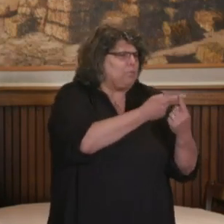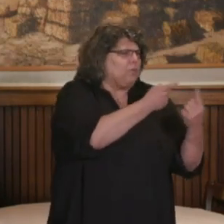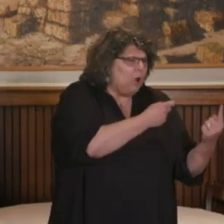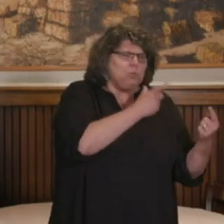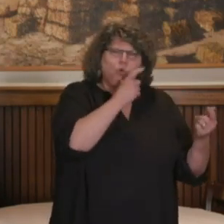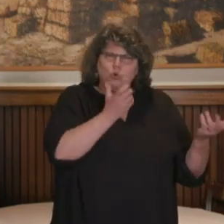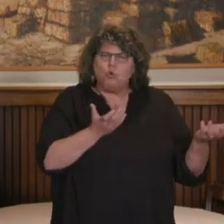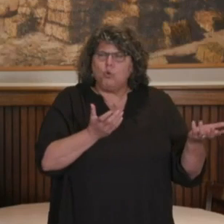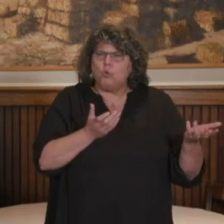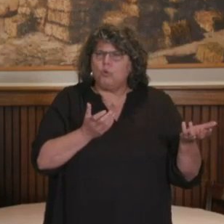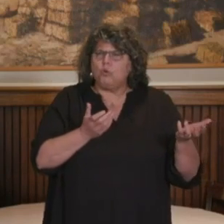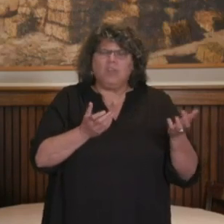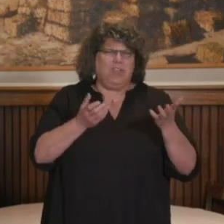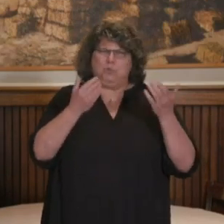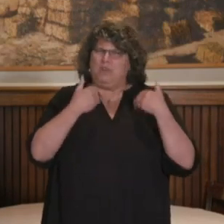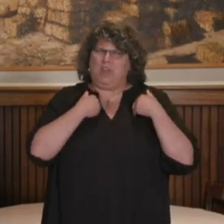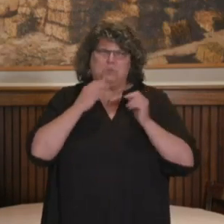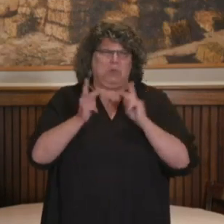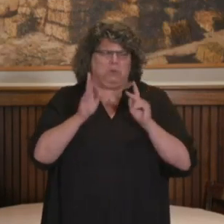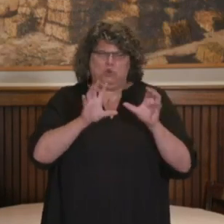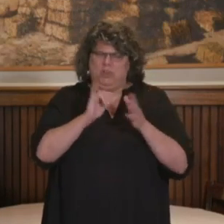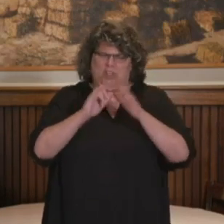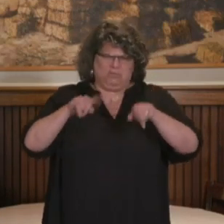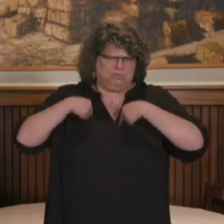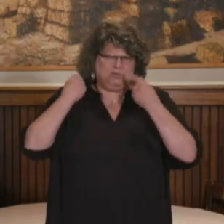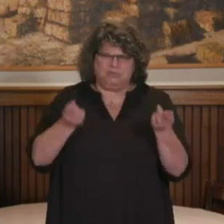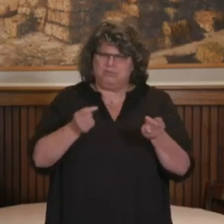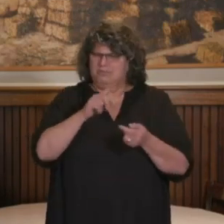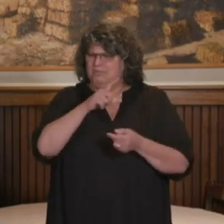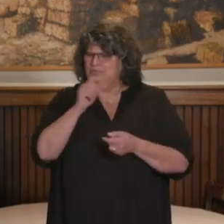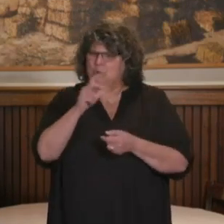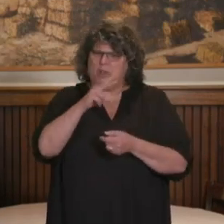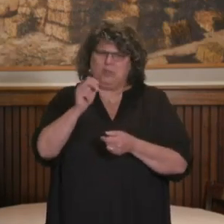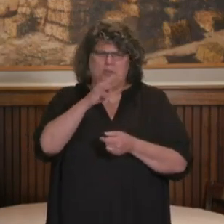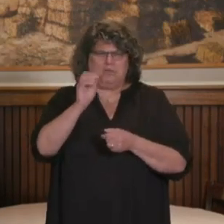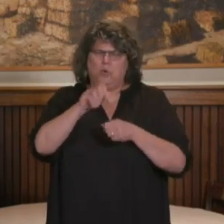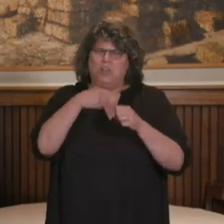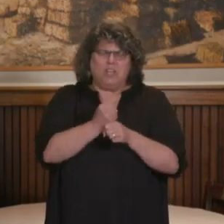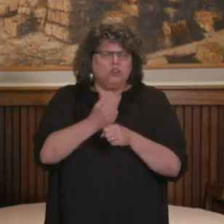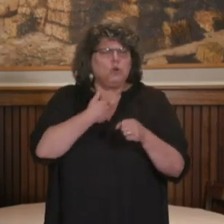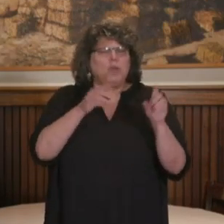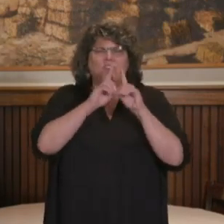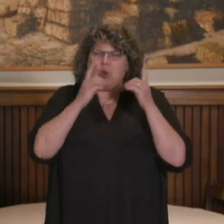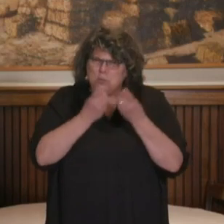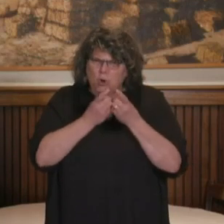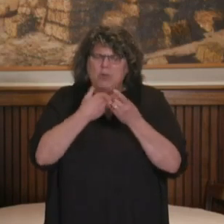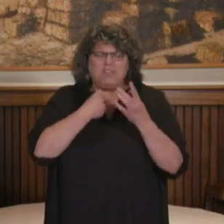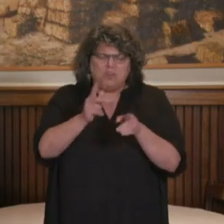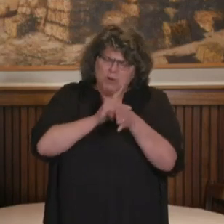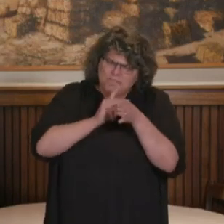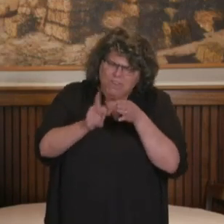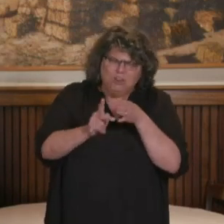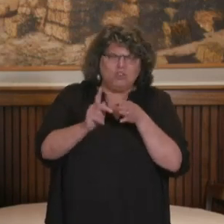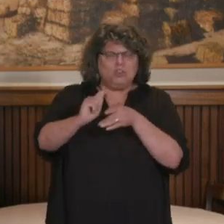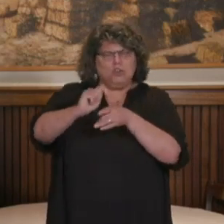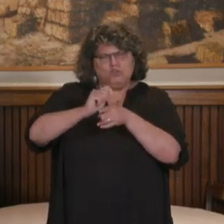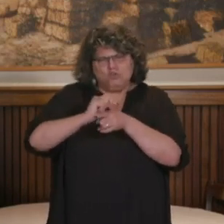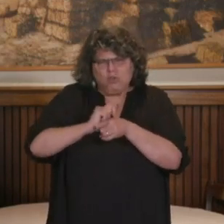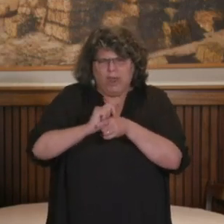state, going back decades, we have health departments that have professional trained tracers and